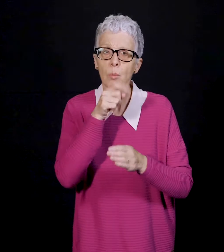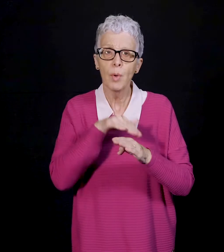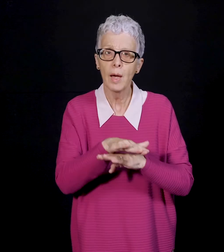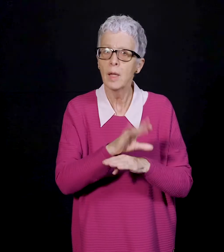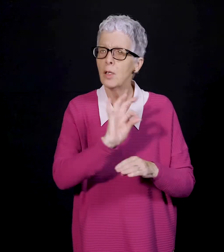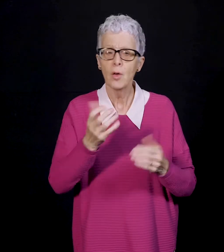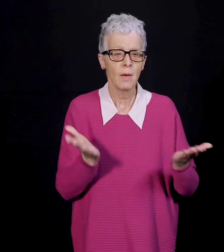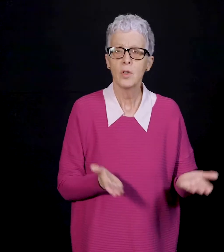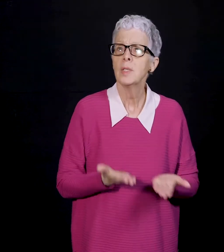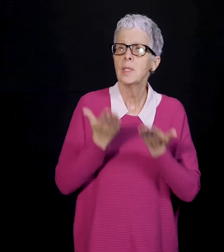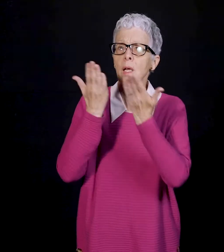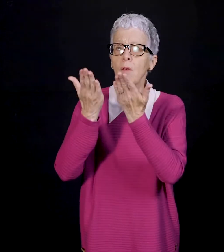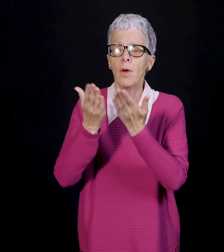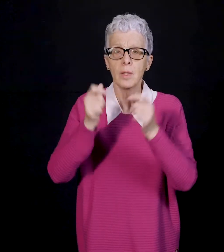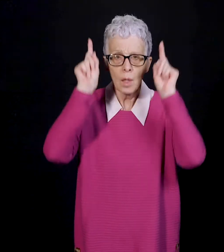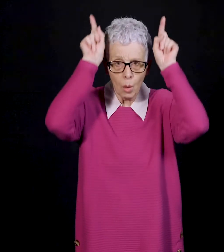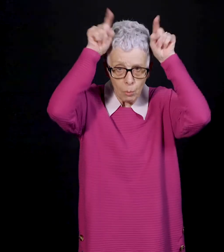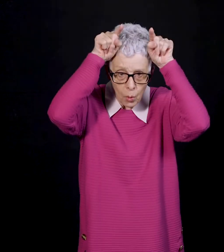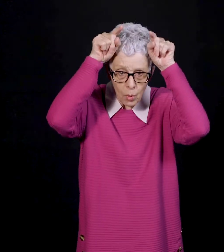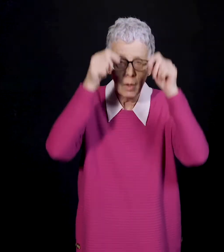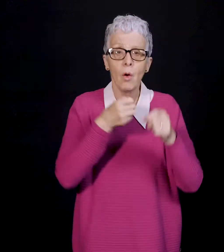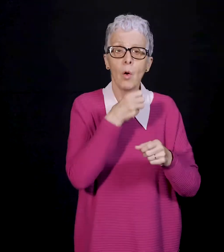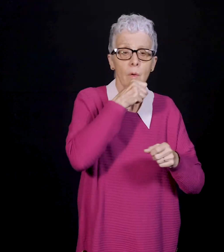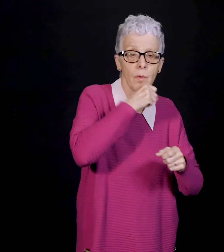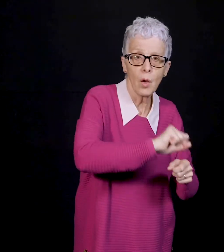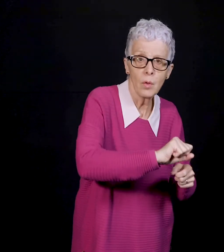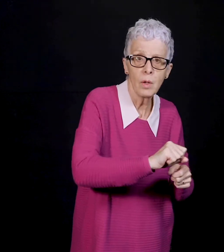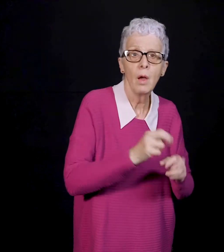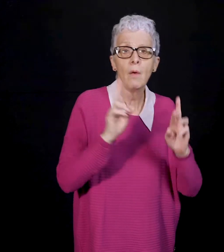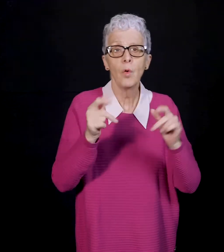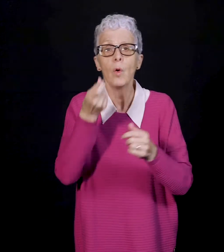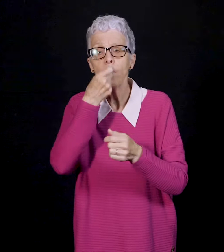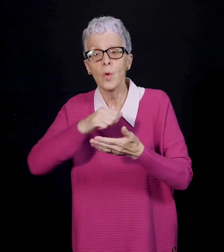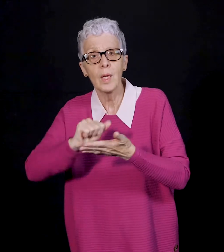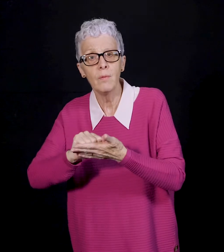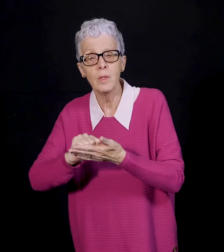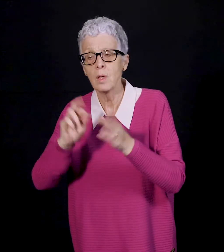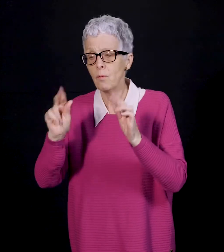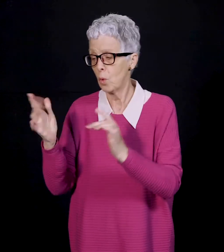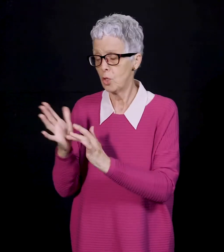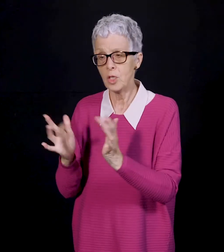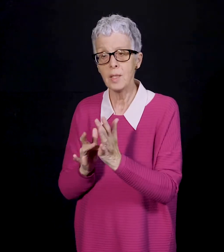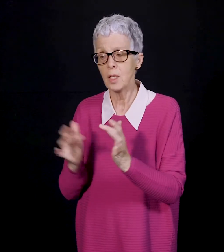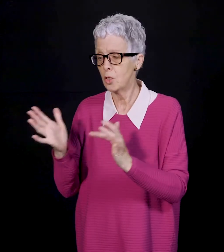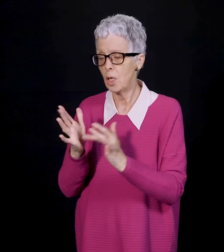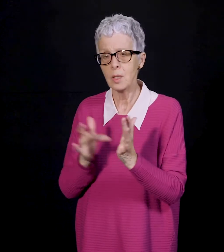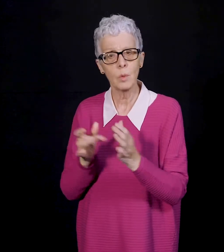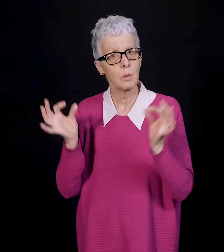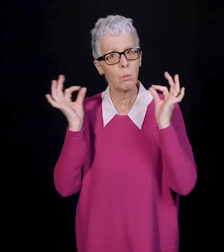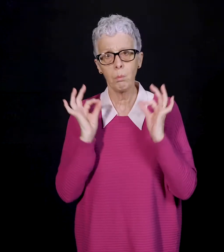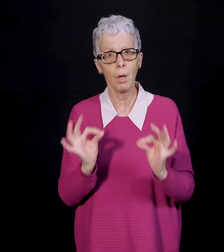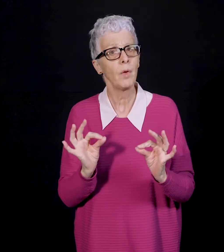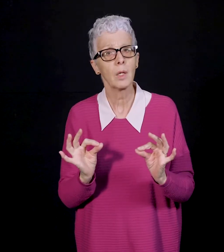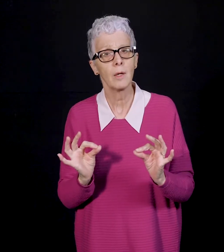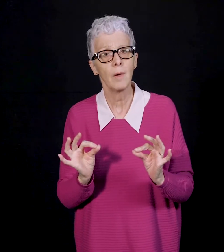or a goat in order to obtain forgiveness for himself, because he was perfect. And he certainly didn't have to offer